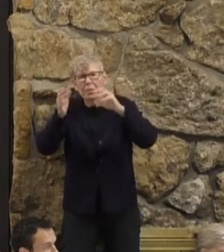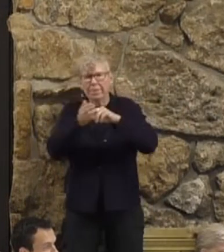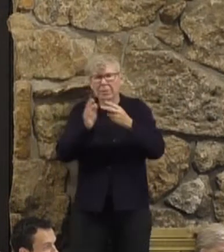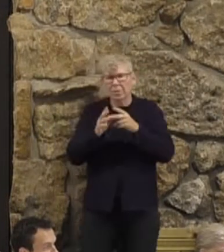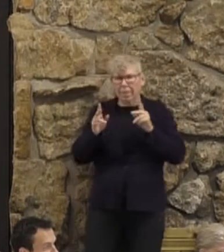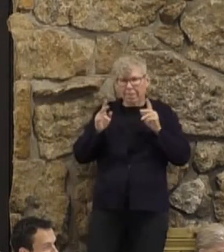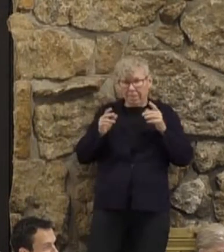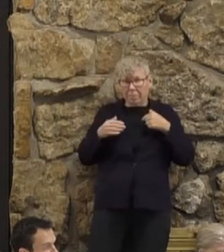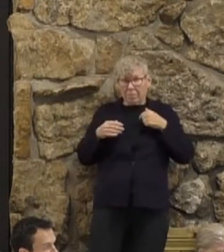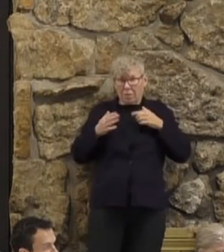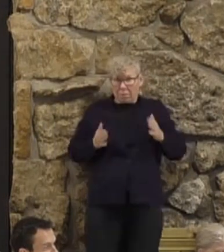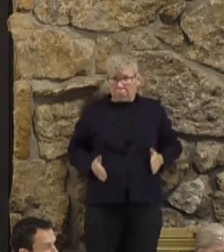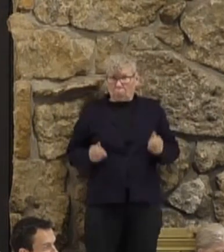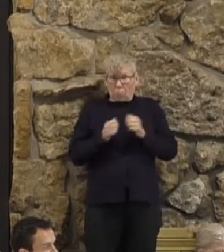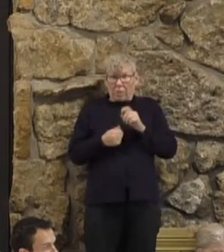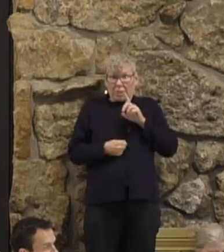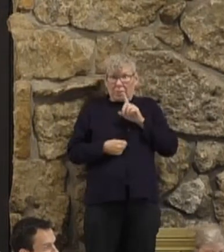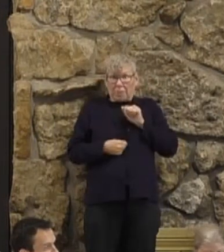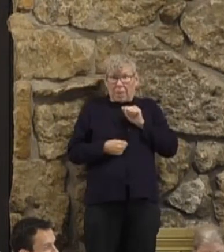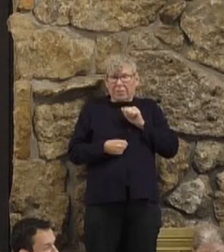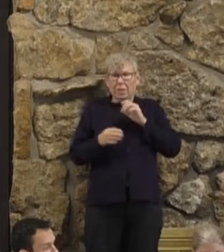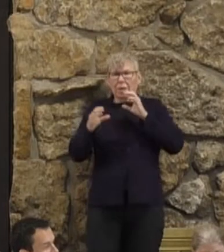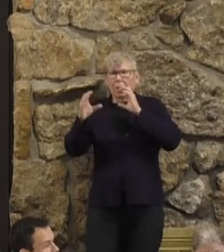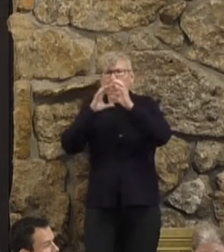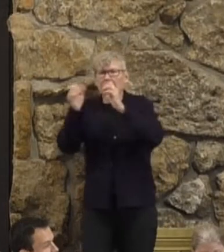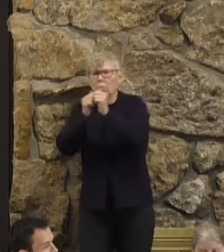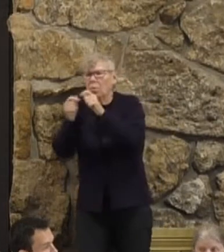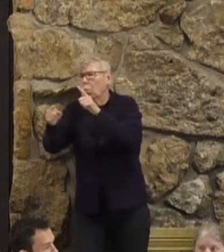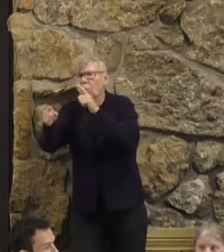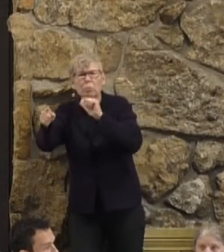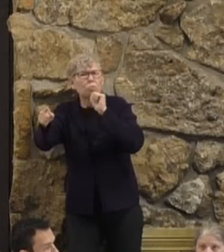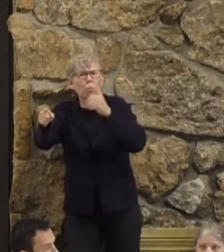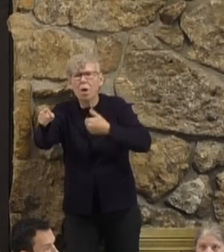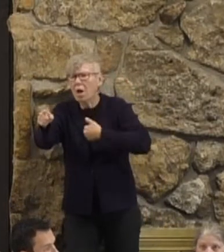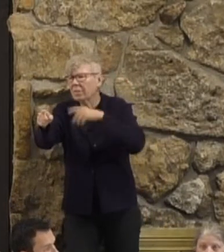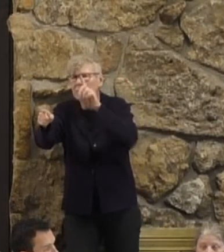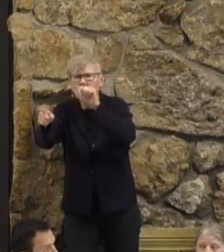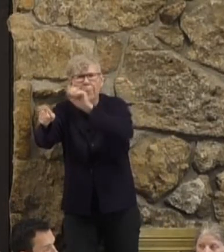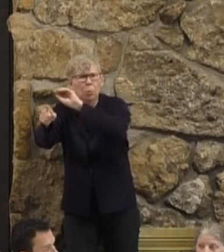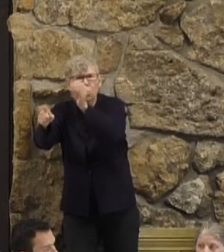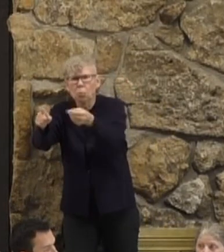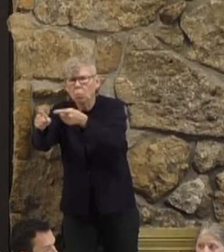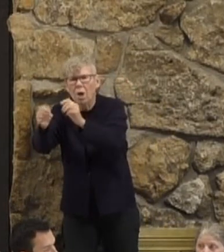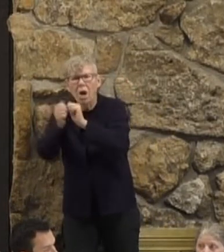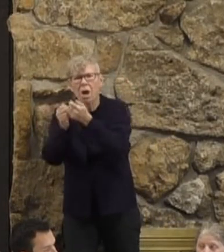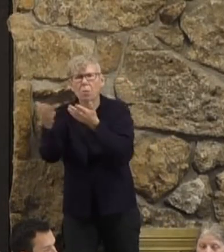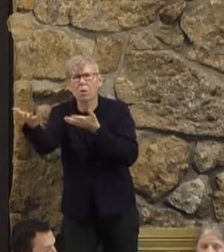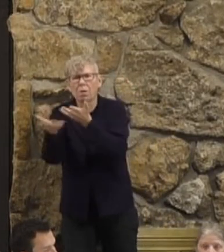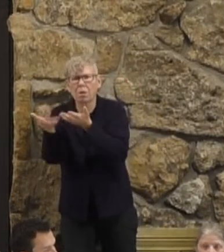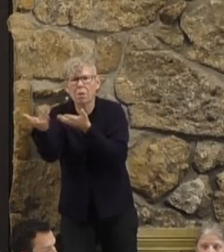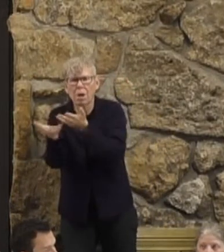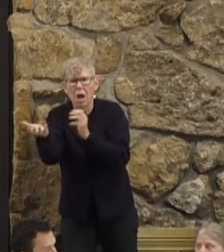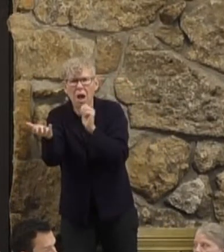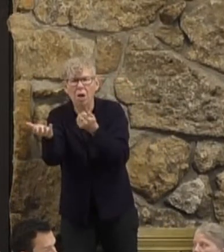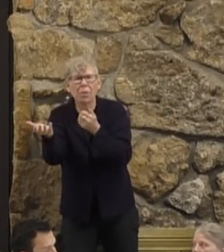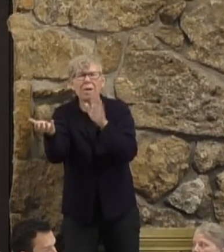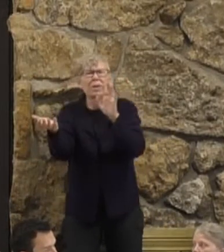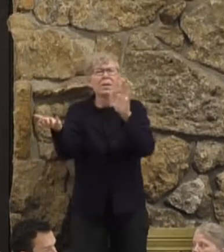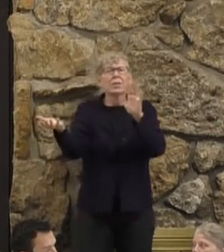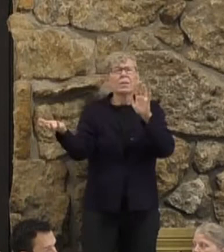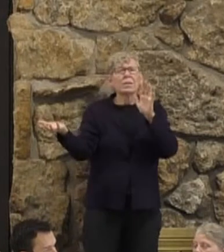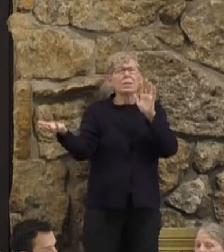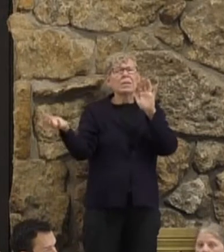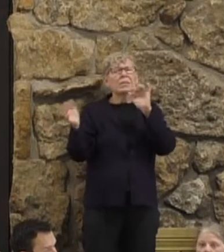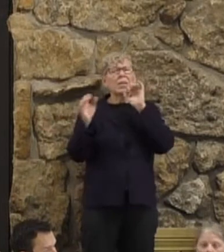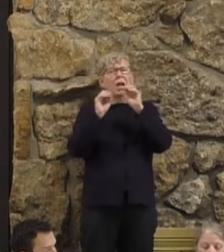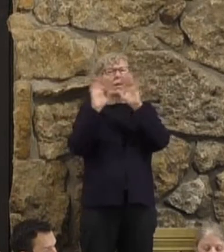That's not really a bright line, but I think as you'll discuss things with the other panel members today, you'll find that the line becomes a little brighter